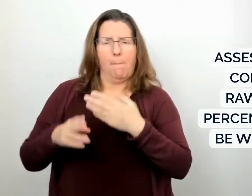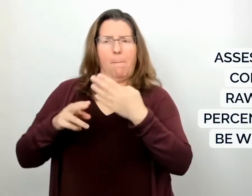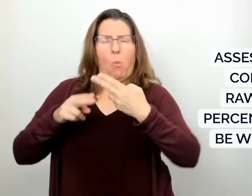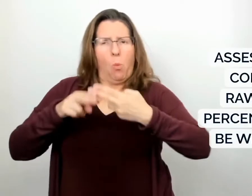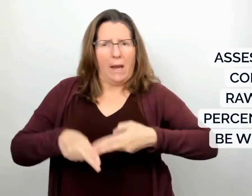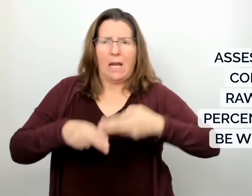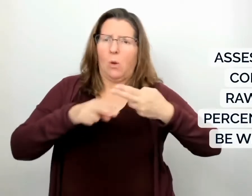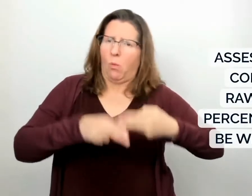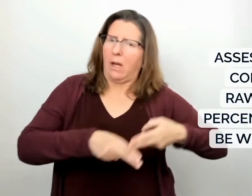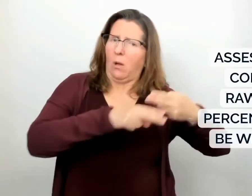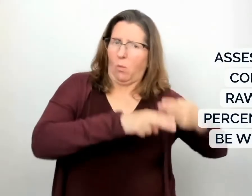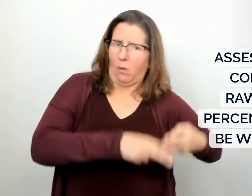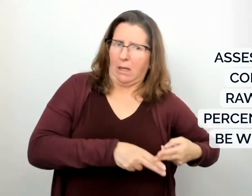These percentages will be weighted